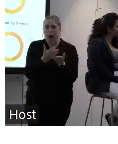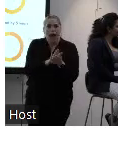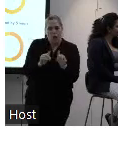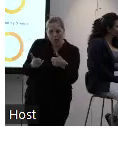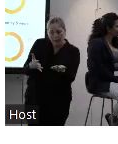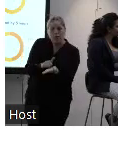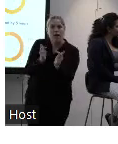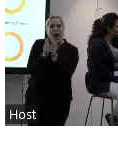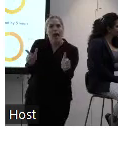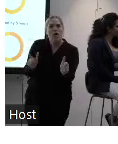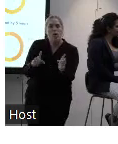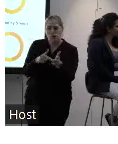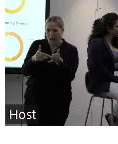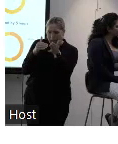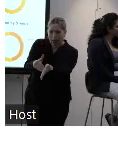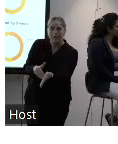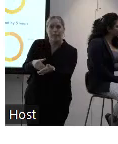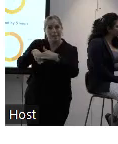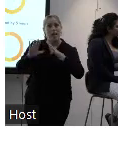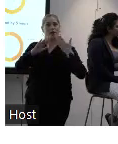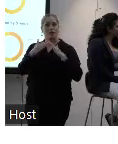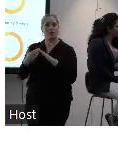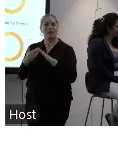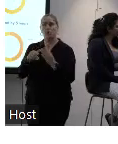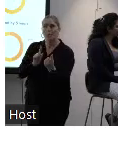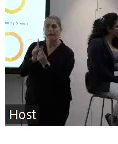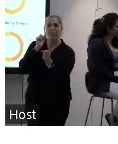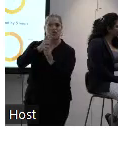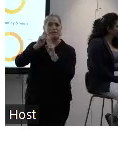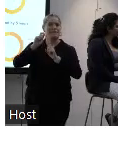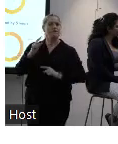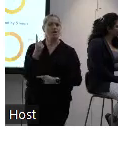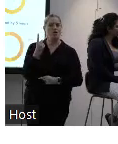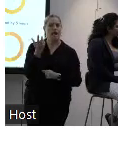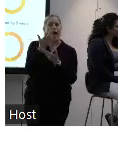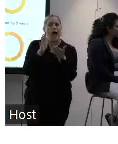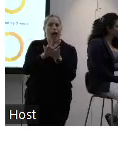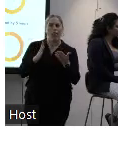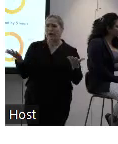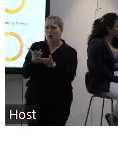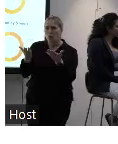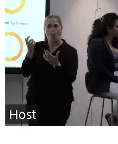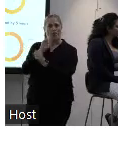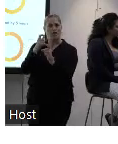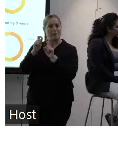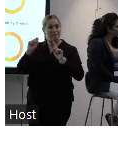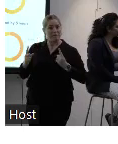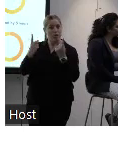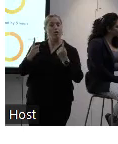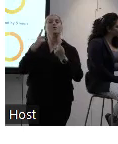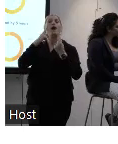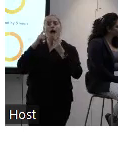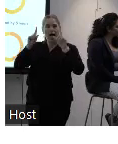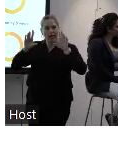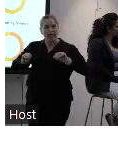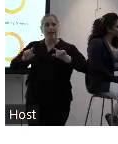approach their GP or their paediatrician and ensure those concerns are identified and lead to a referral if need be.